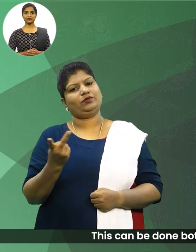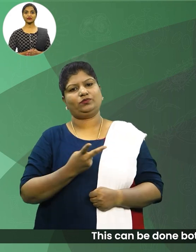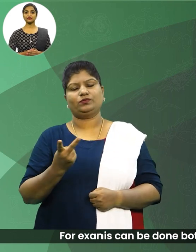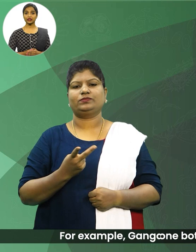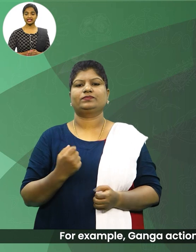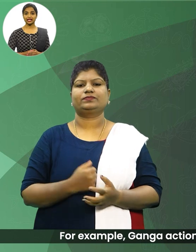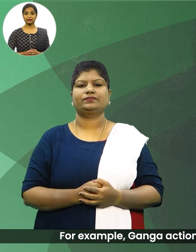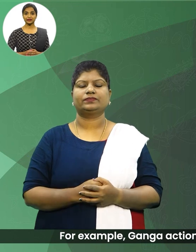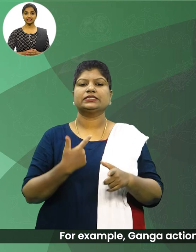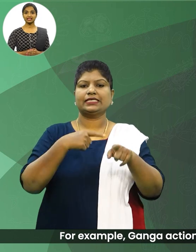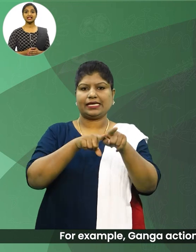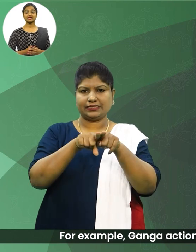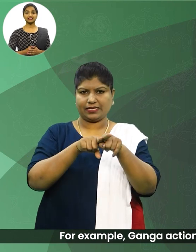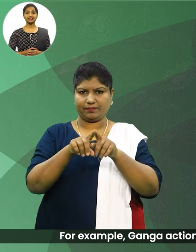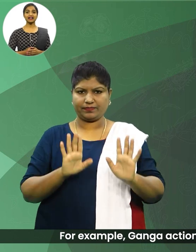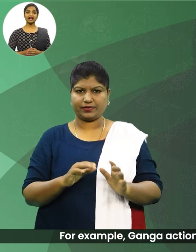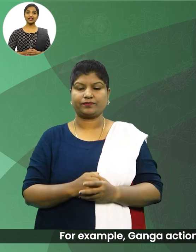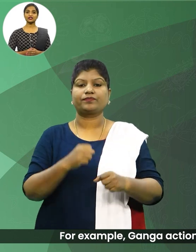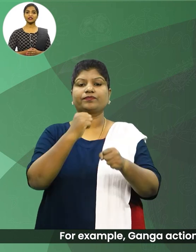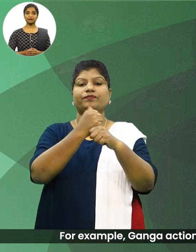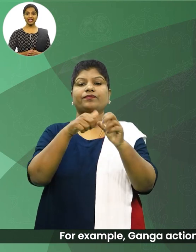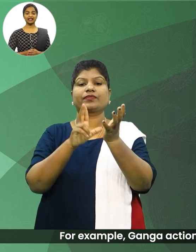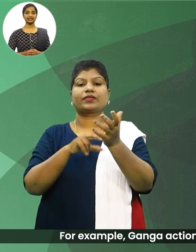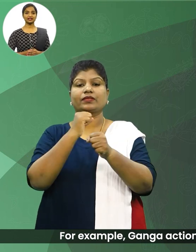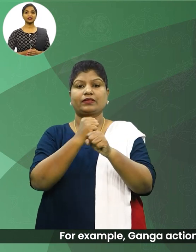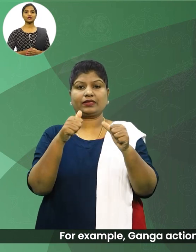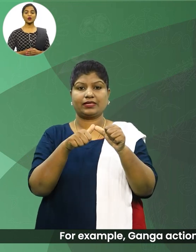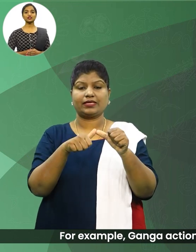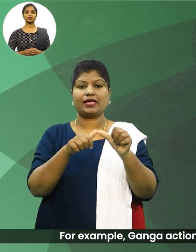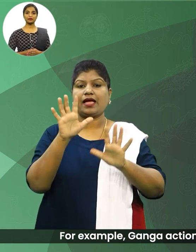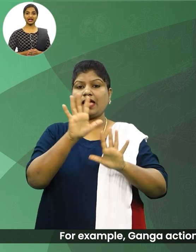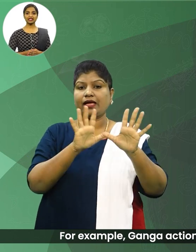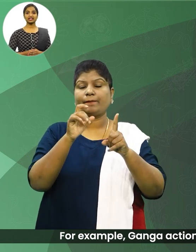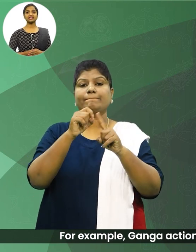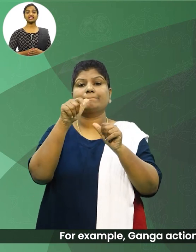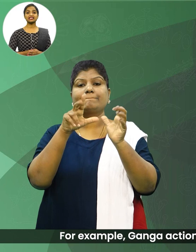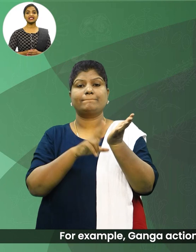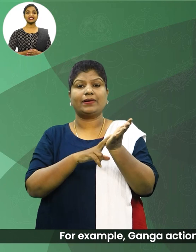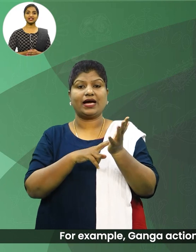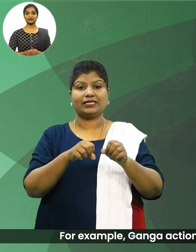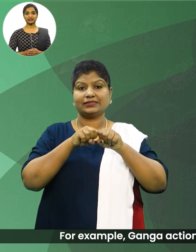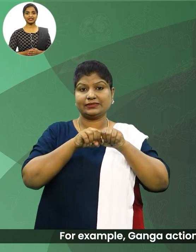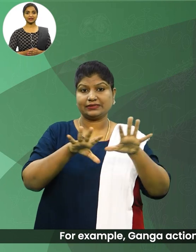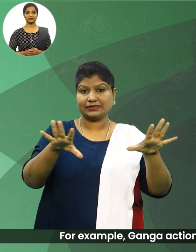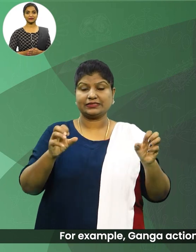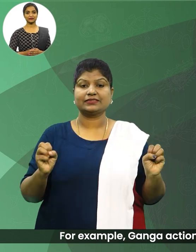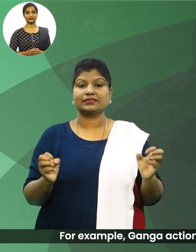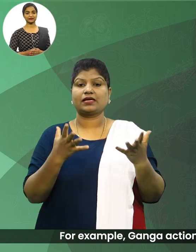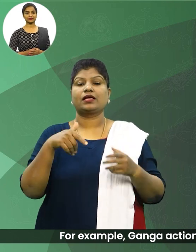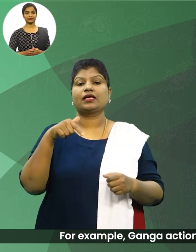For example, Ganga Action Plan launched by the Indian government.